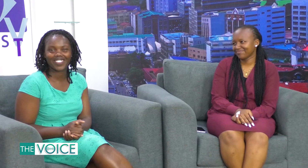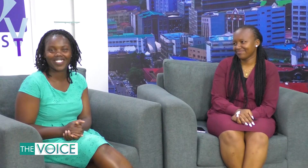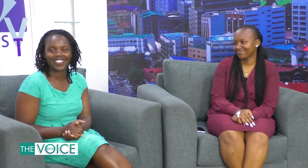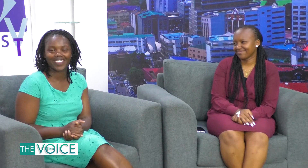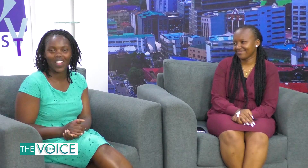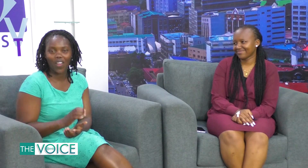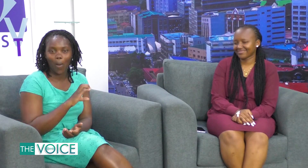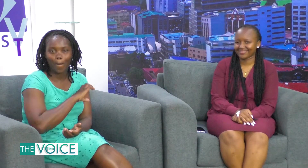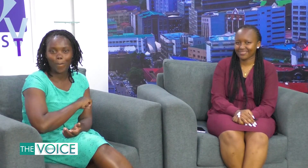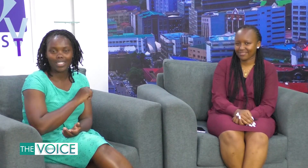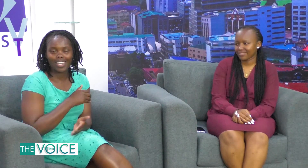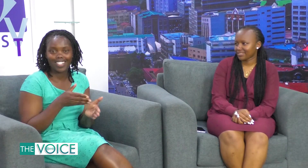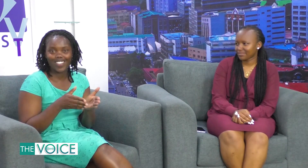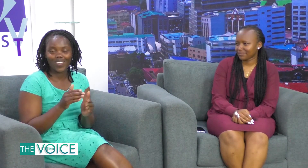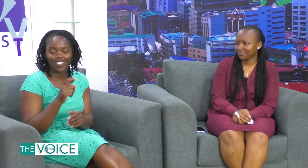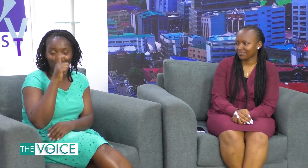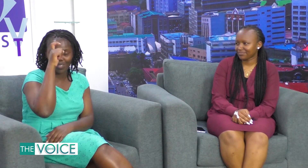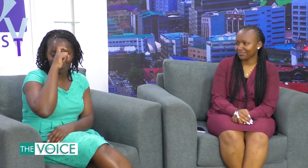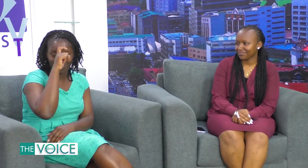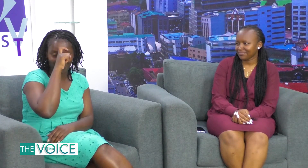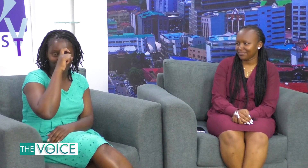succeed. Good. That was clear.